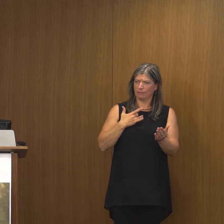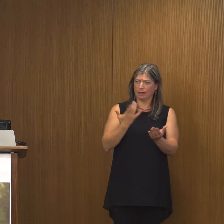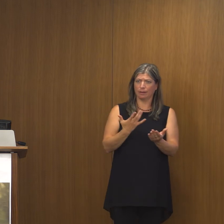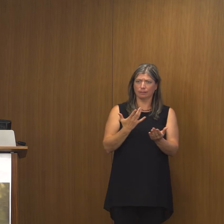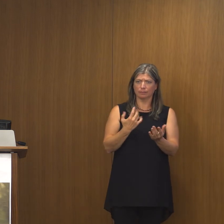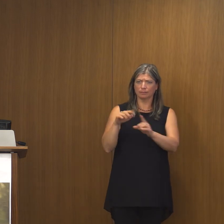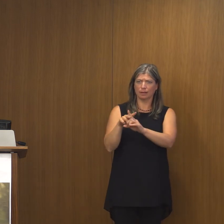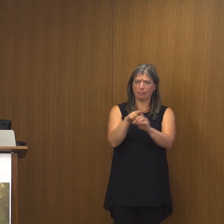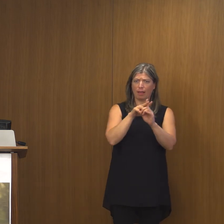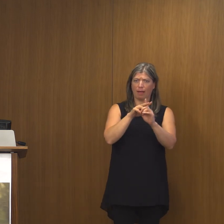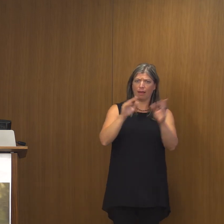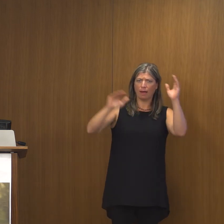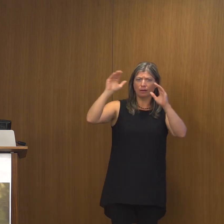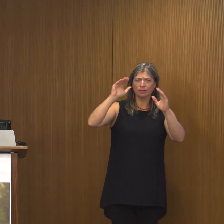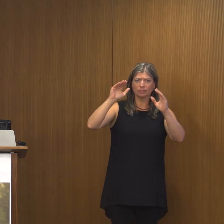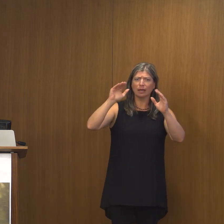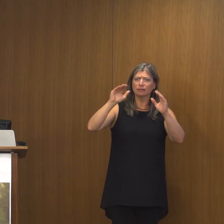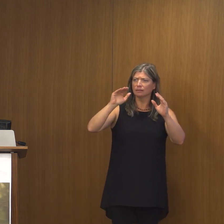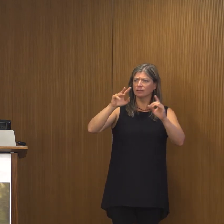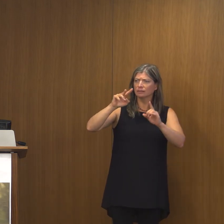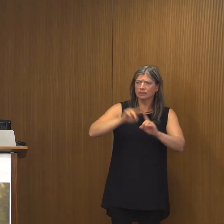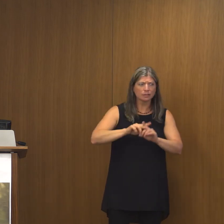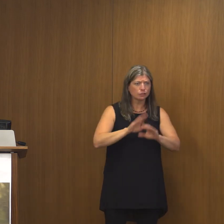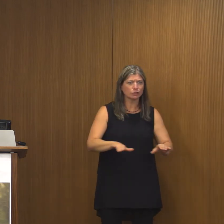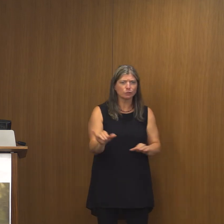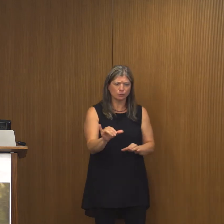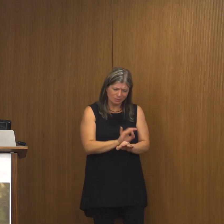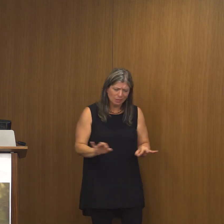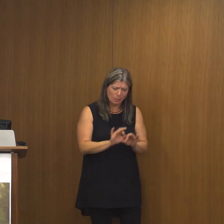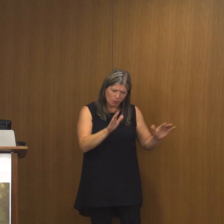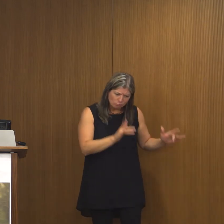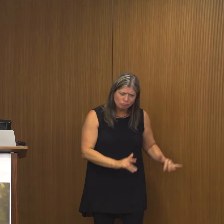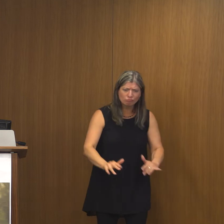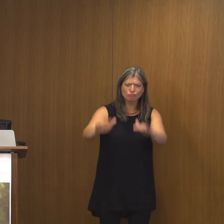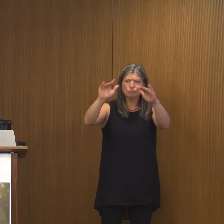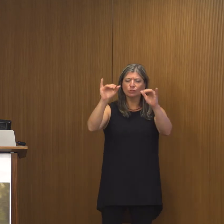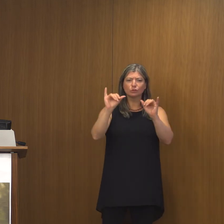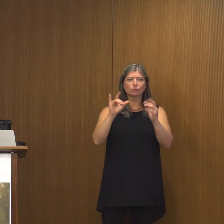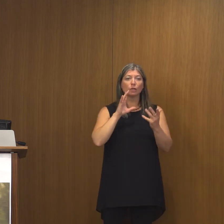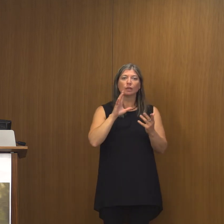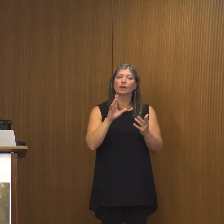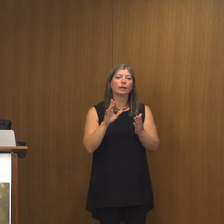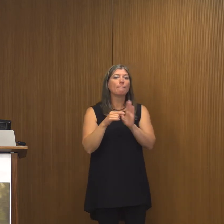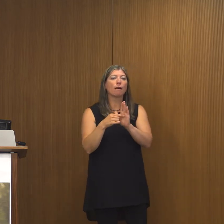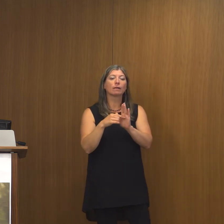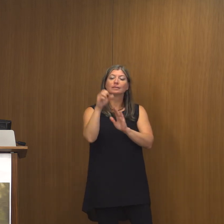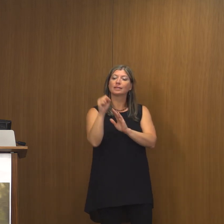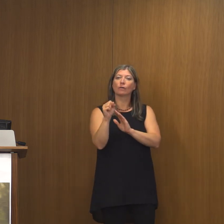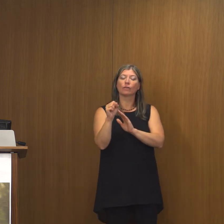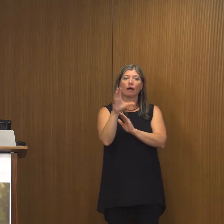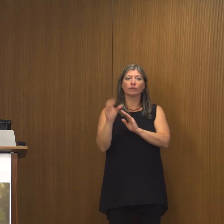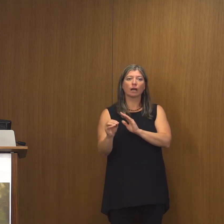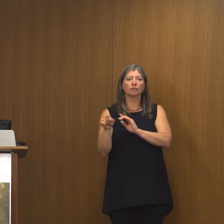any person, but for children it's important to have those services throughout. Different models like South Africa had a few examples